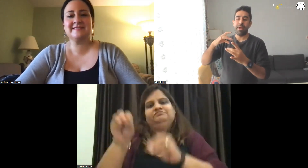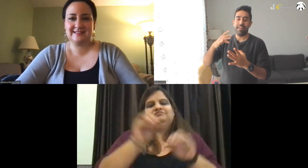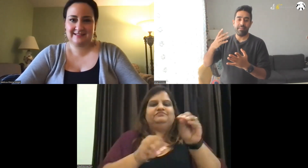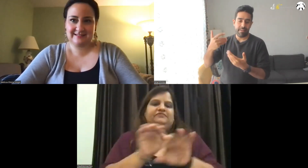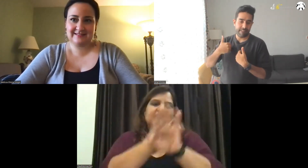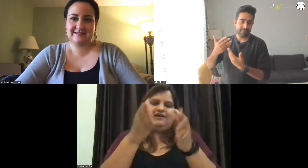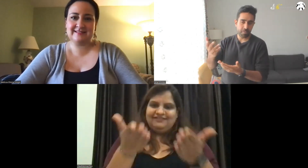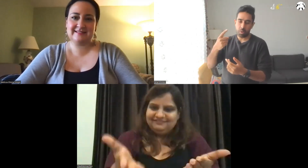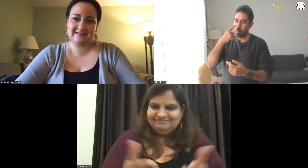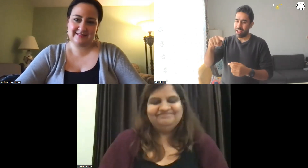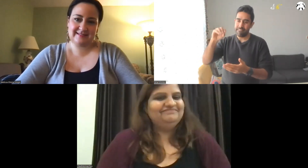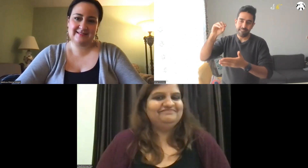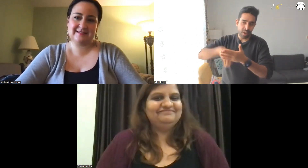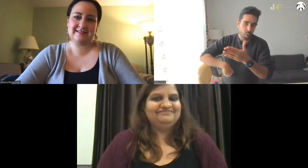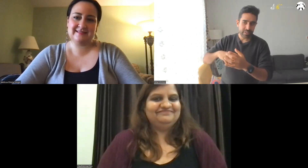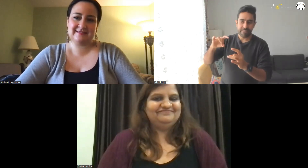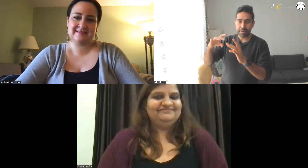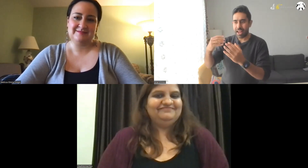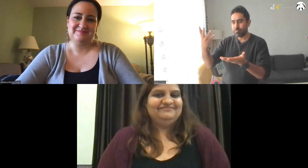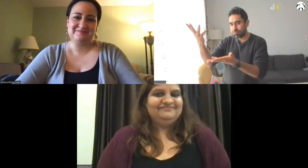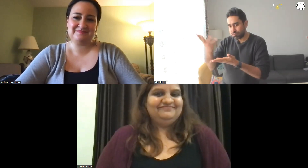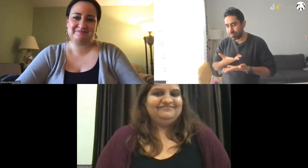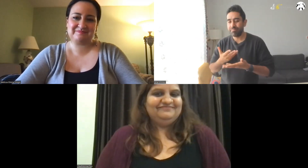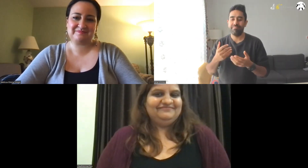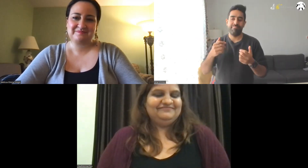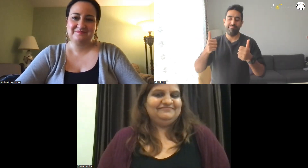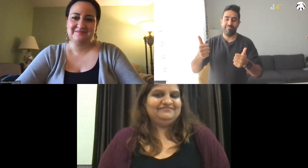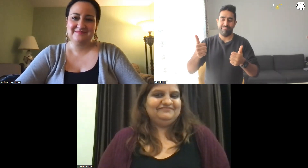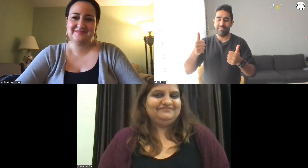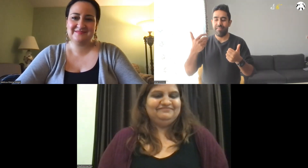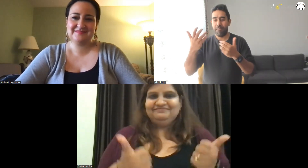feedback form among you all, so that you can share your feedback for today's session.